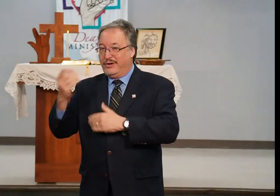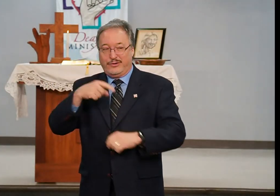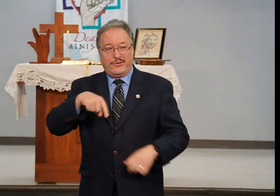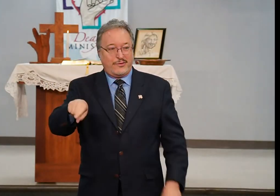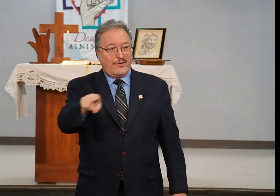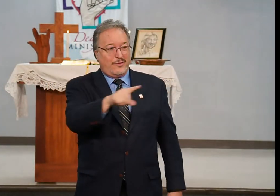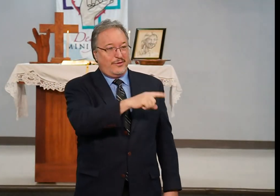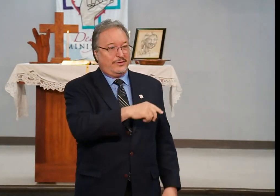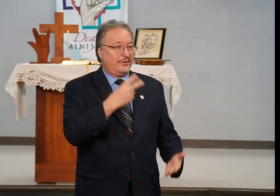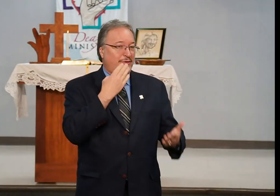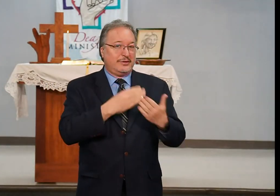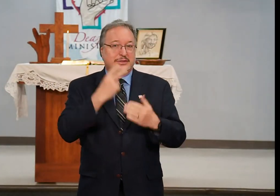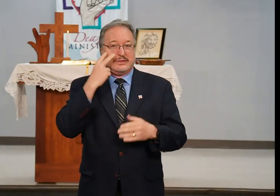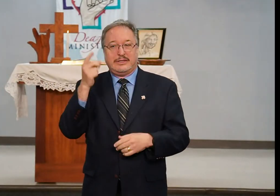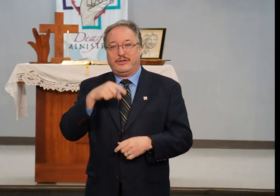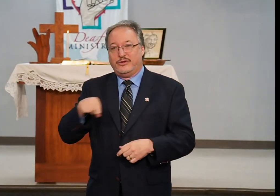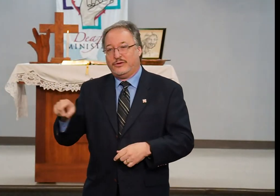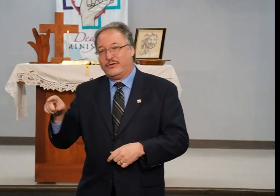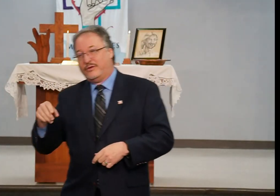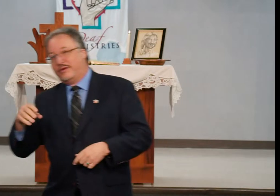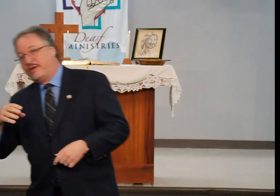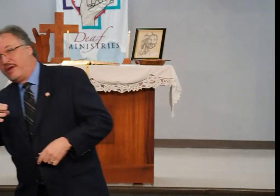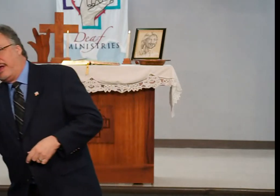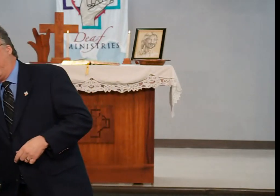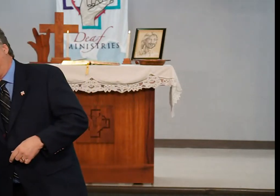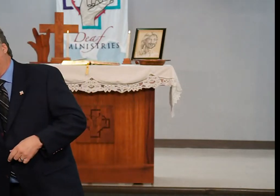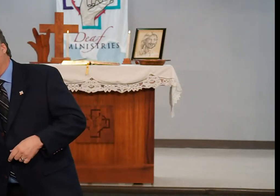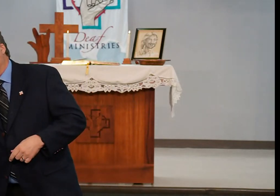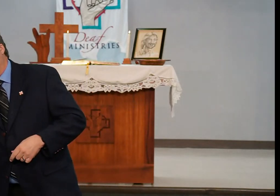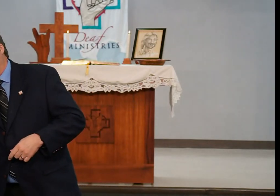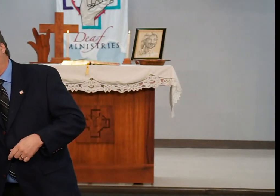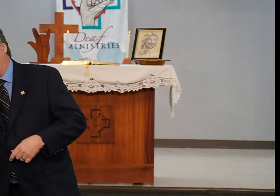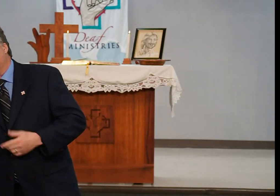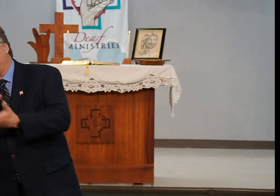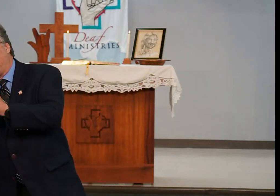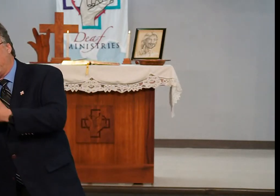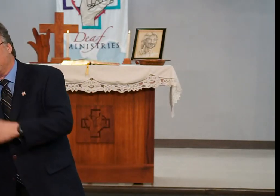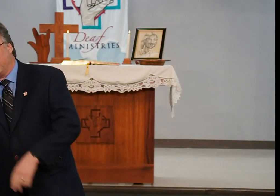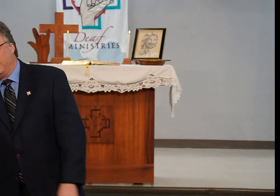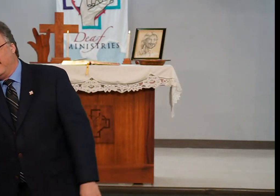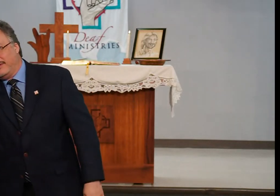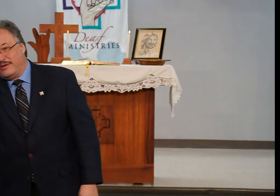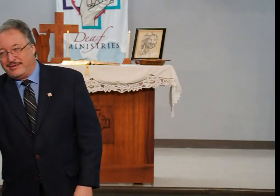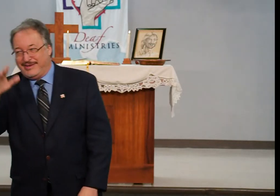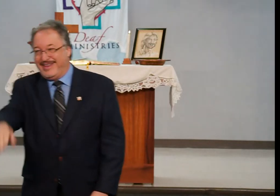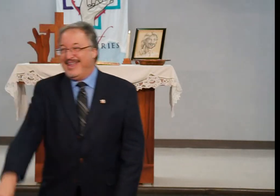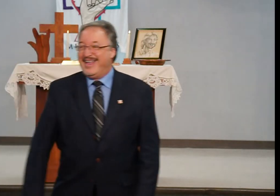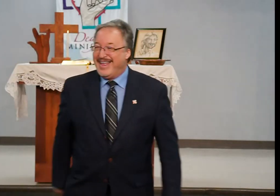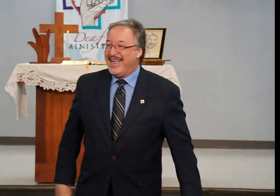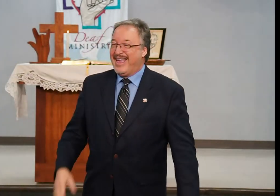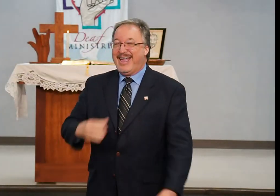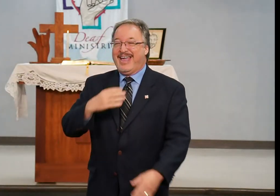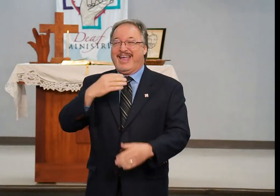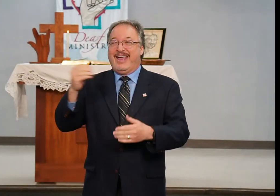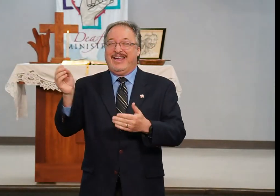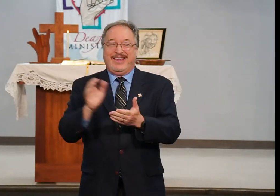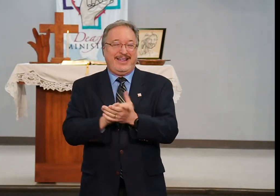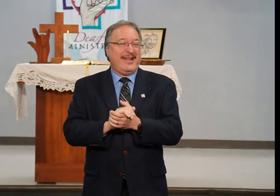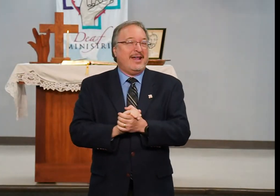Hello, and good morning to all of you here with us and online. And hello to those who are hiding